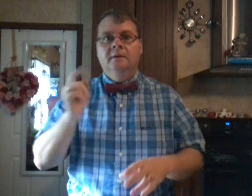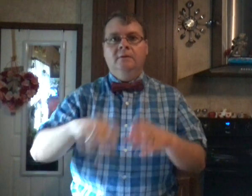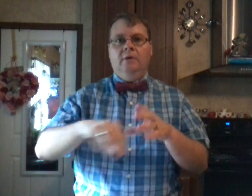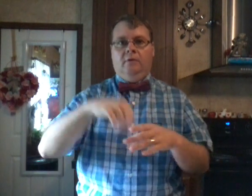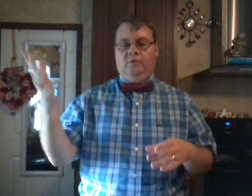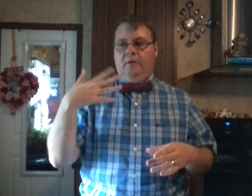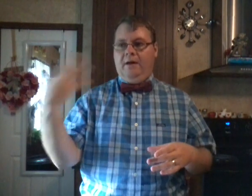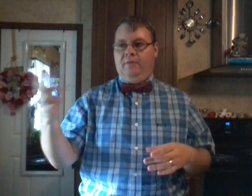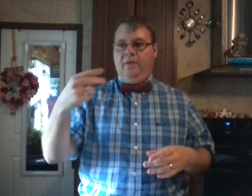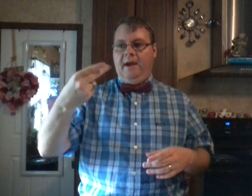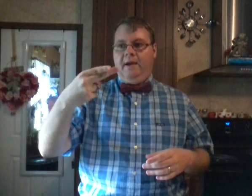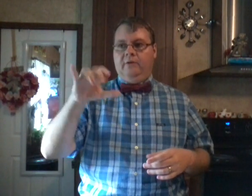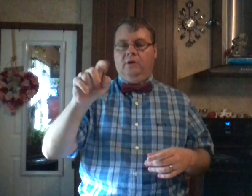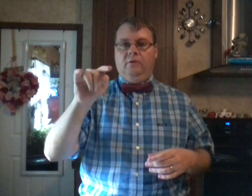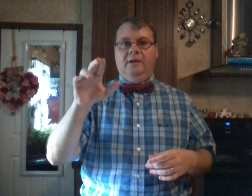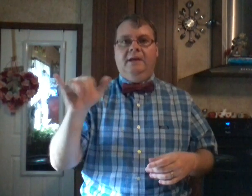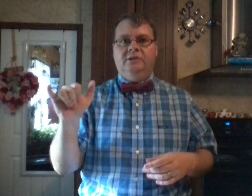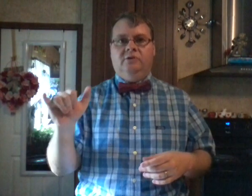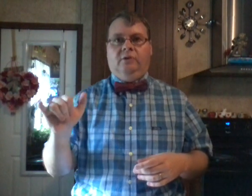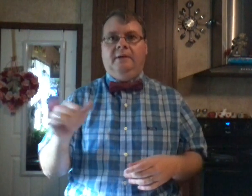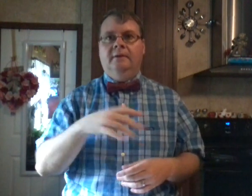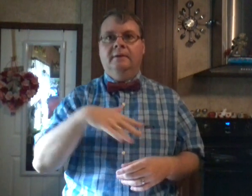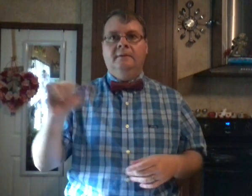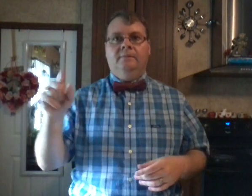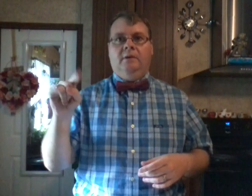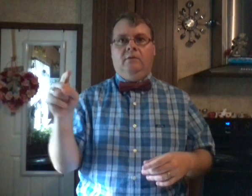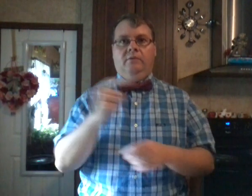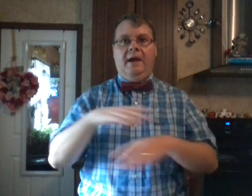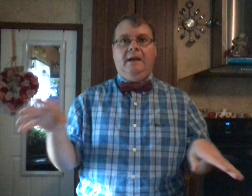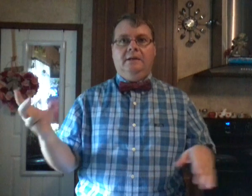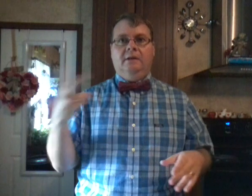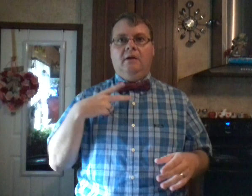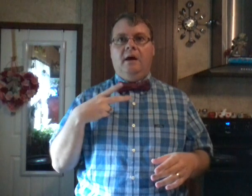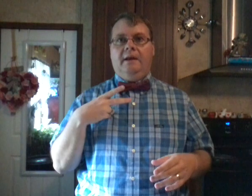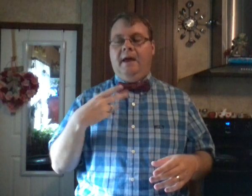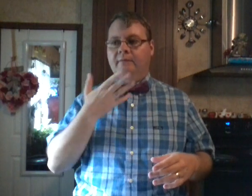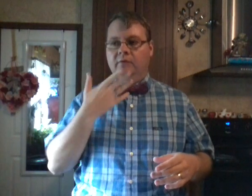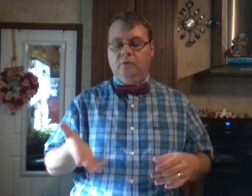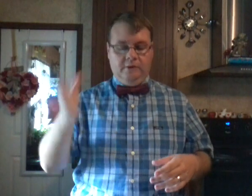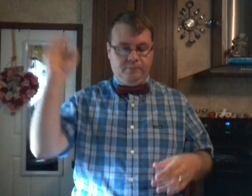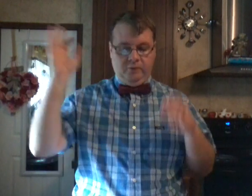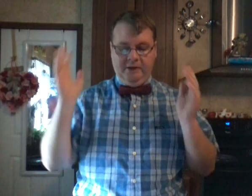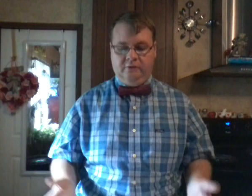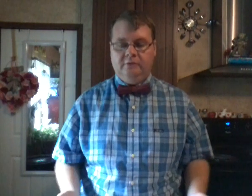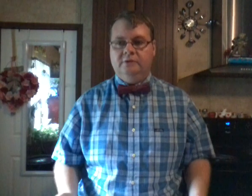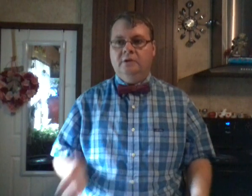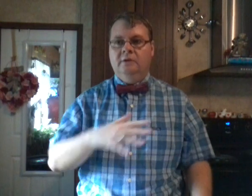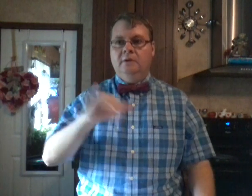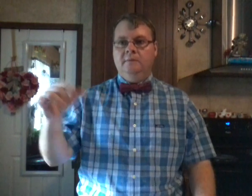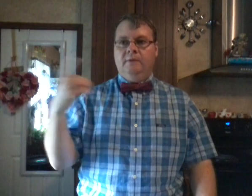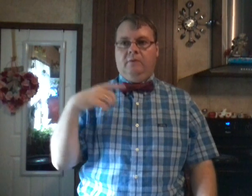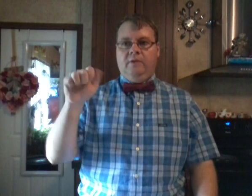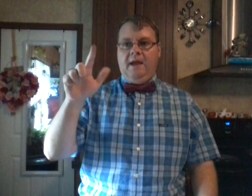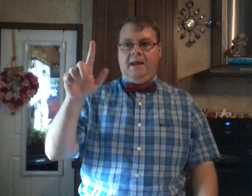You know, throughout there, you know, history, you know, they did not have good preachers. You know, they